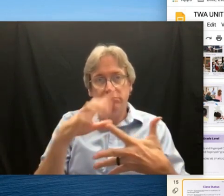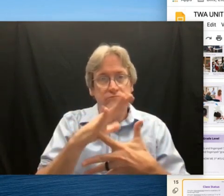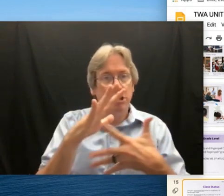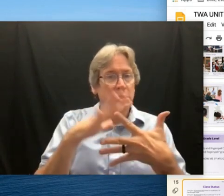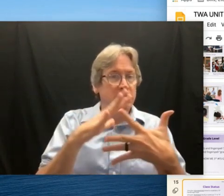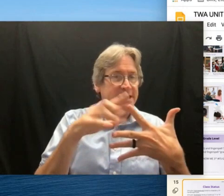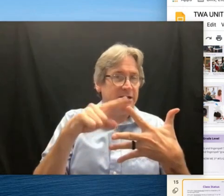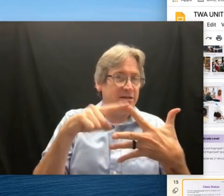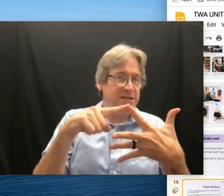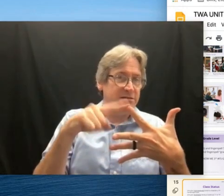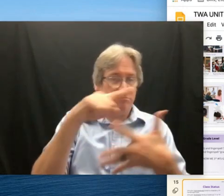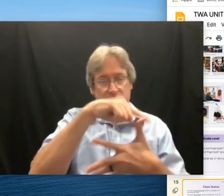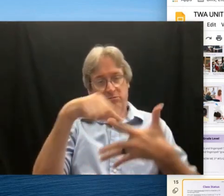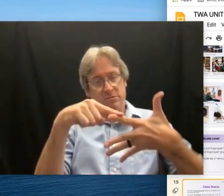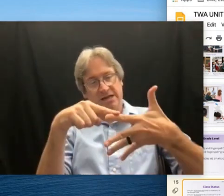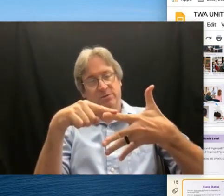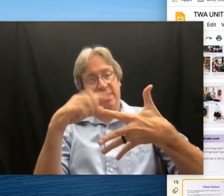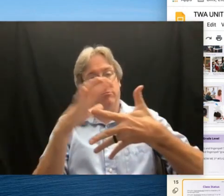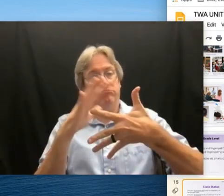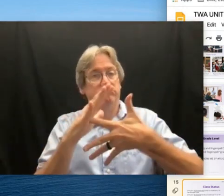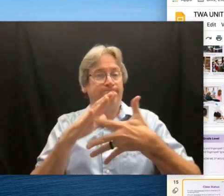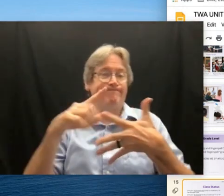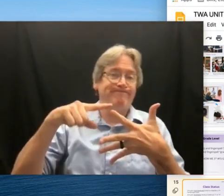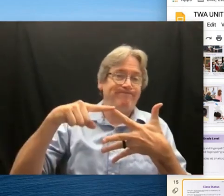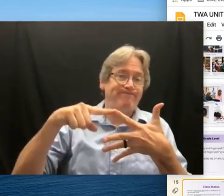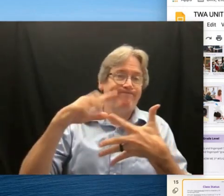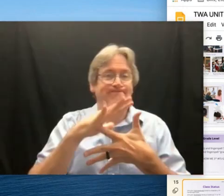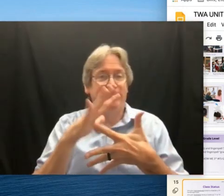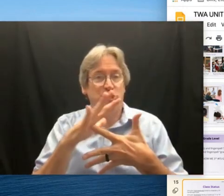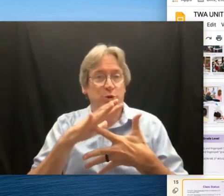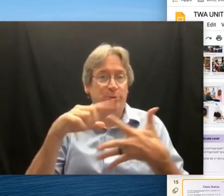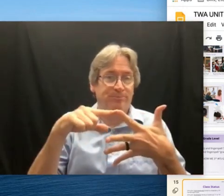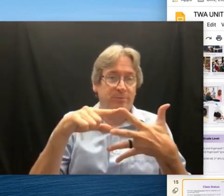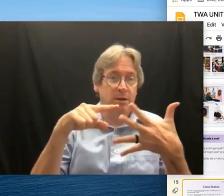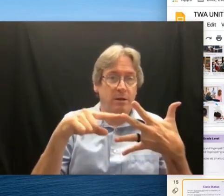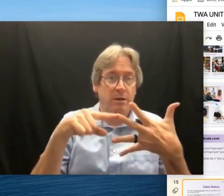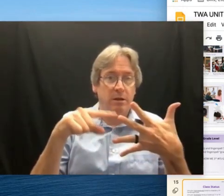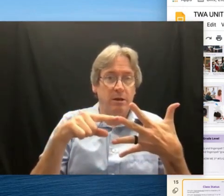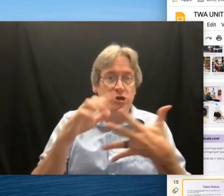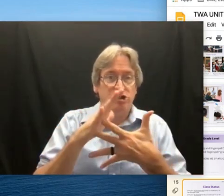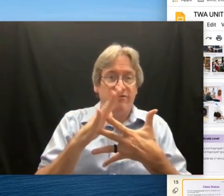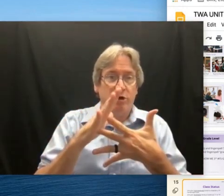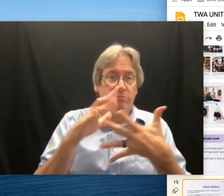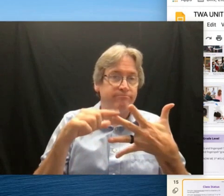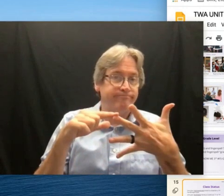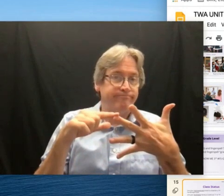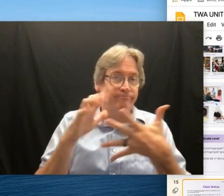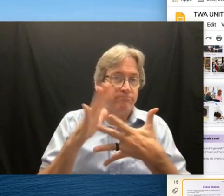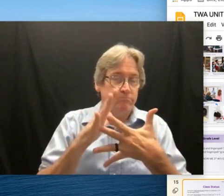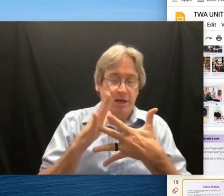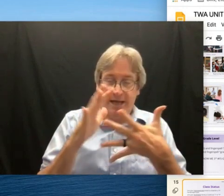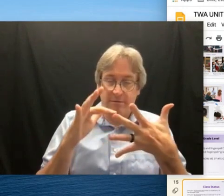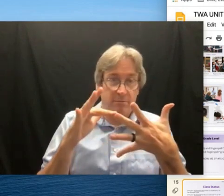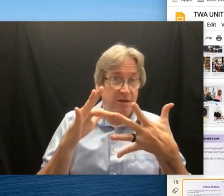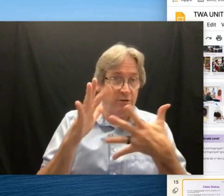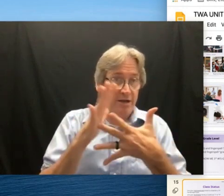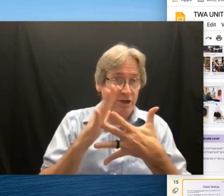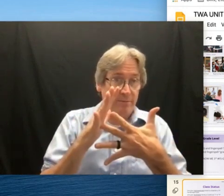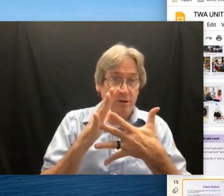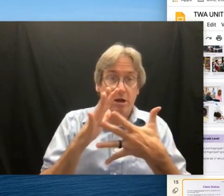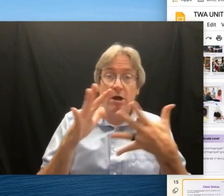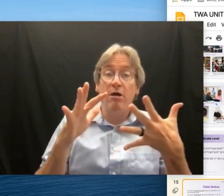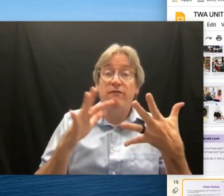1. This next one down. Junior. Sophomore. Again,